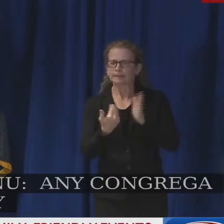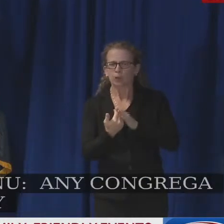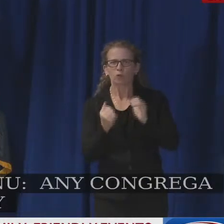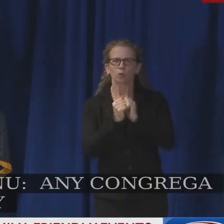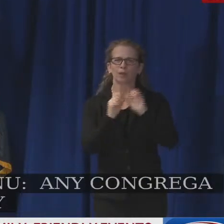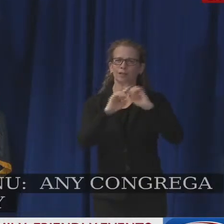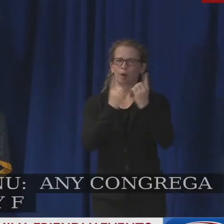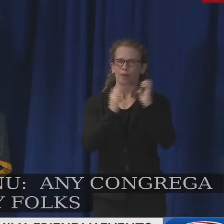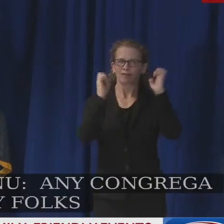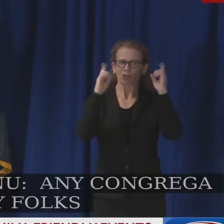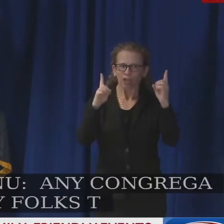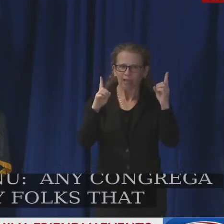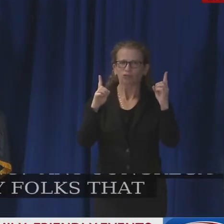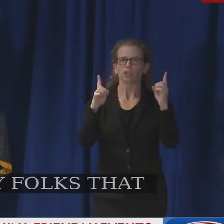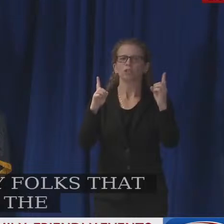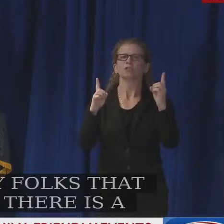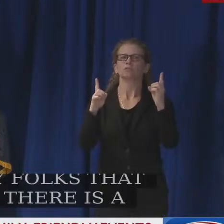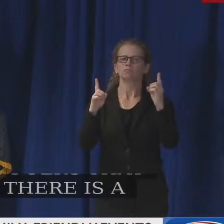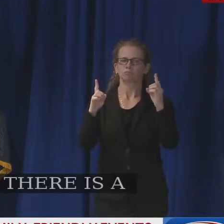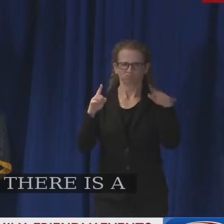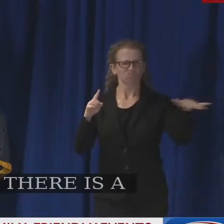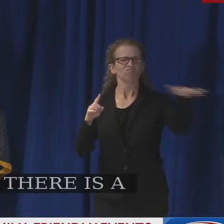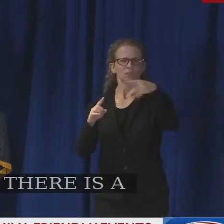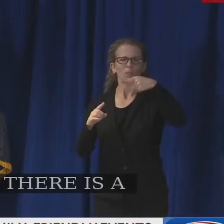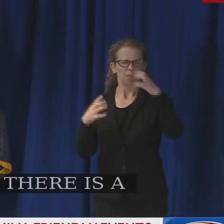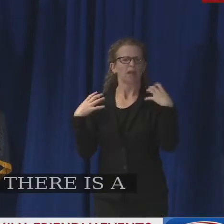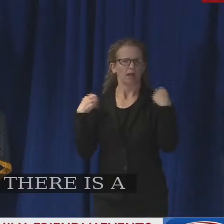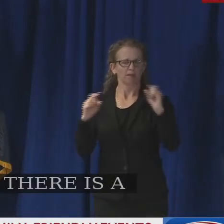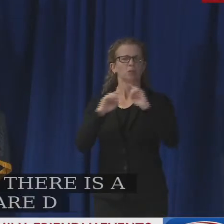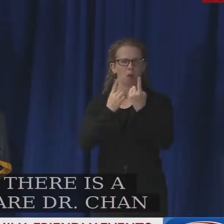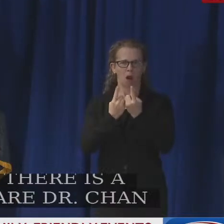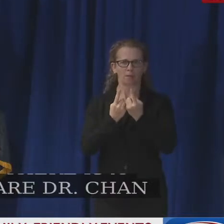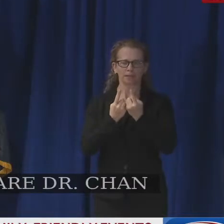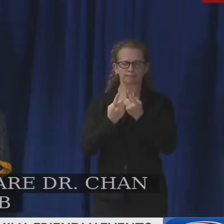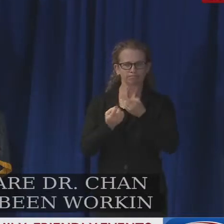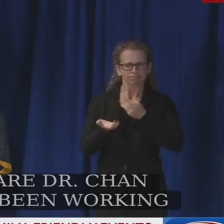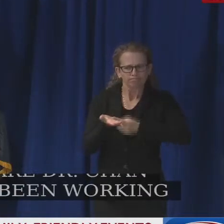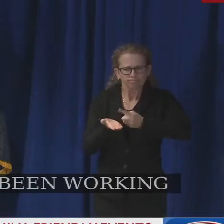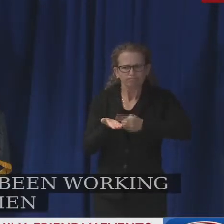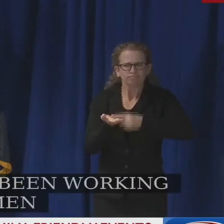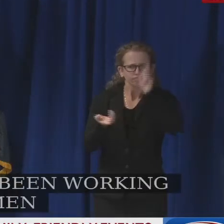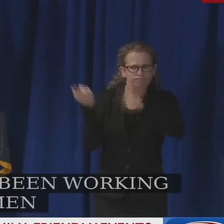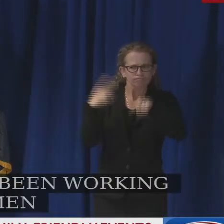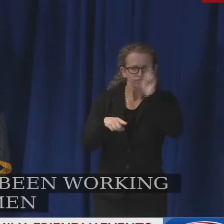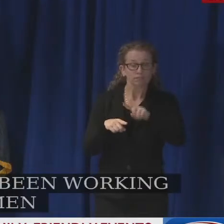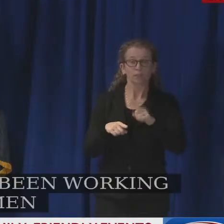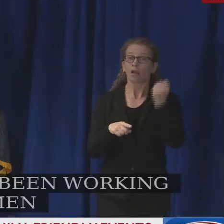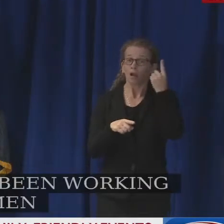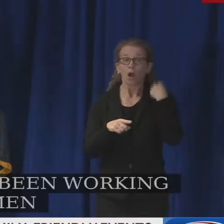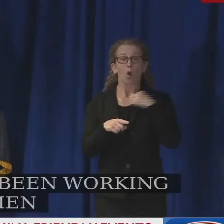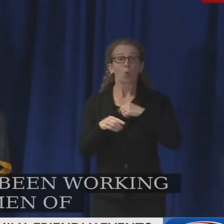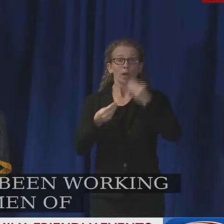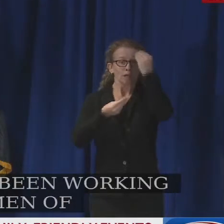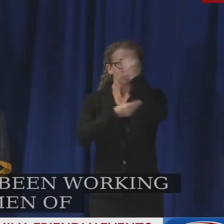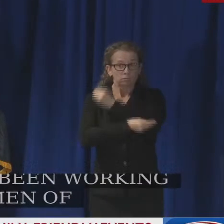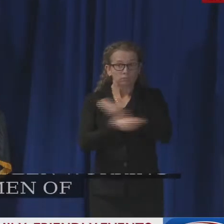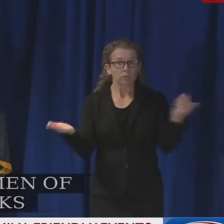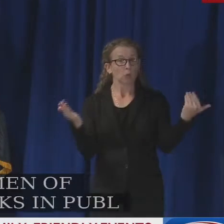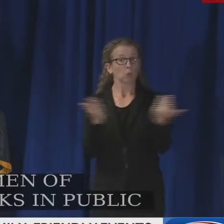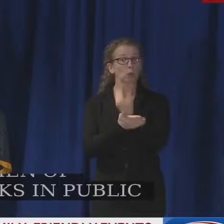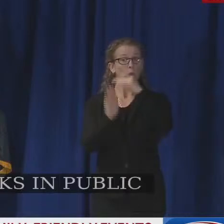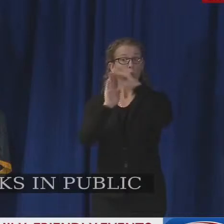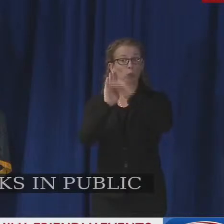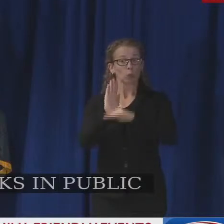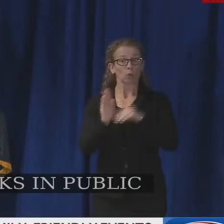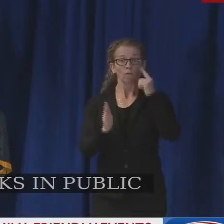of Education and all the other folks in public health to make sure the schools understood we're not putting out new guidance for schools. We have some